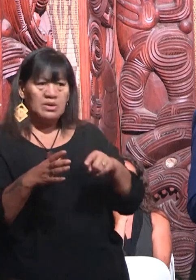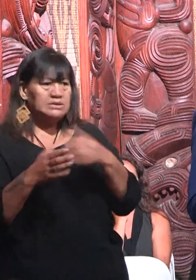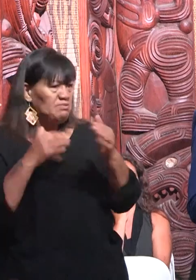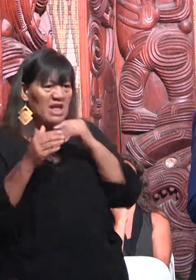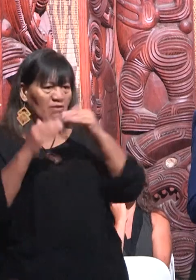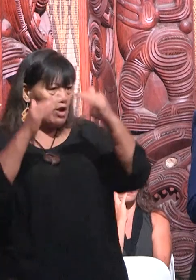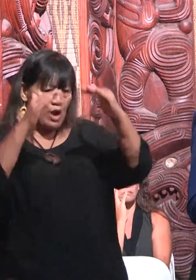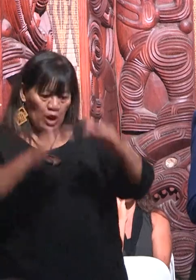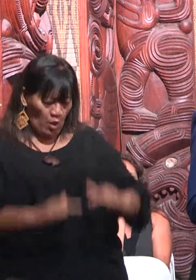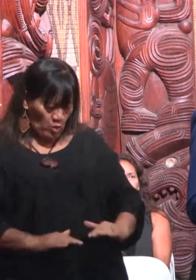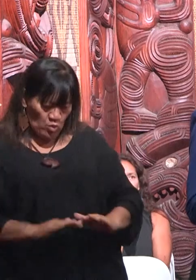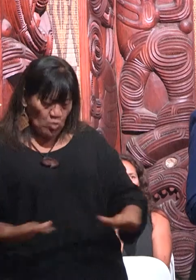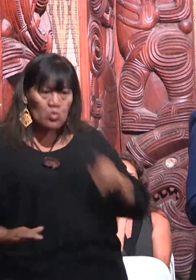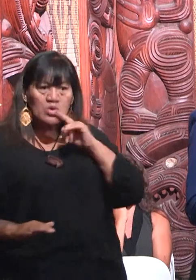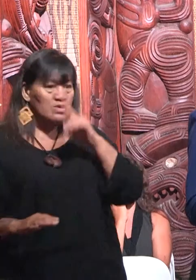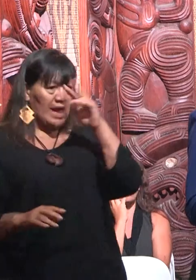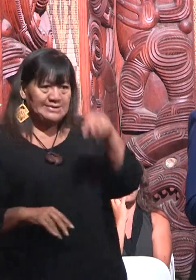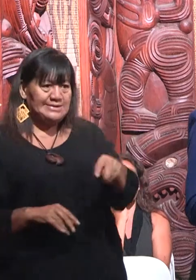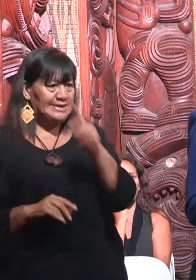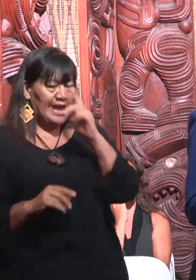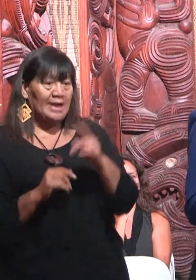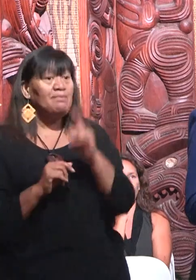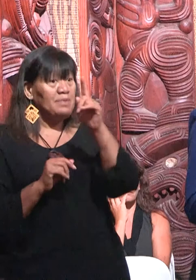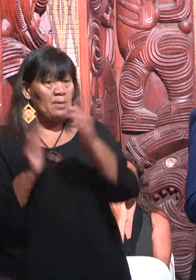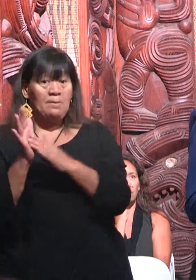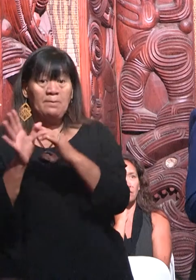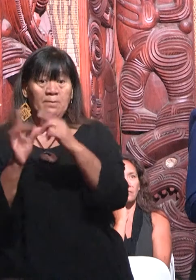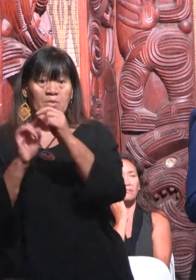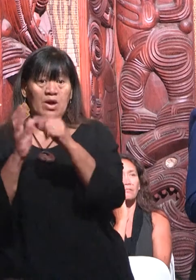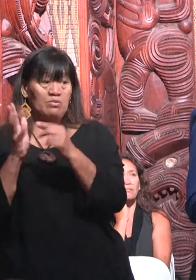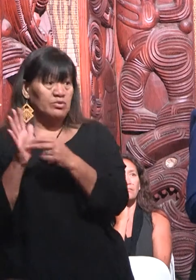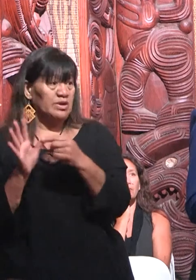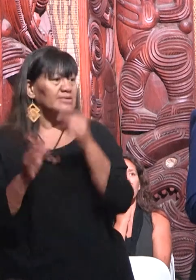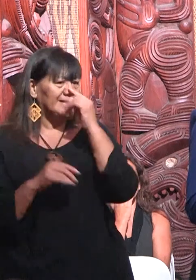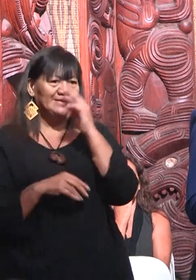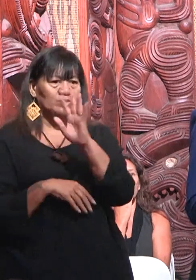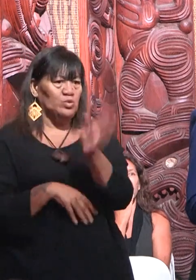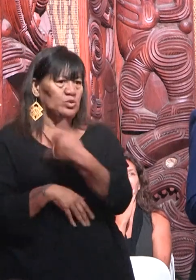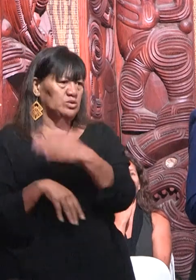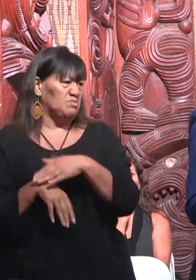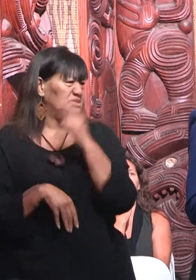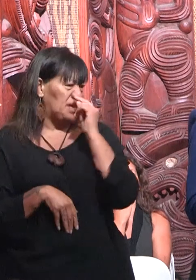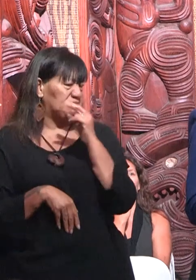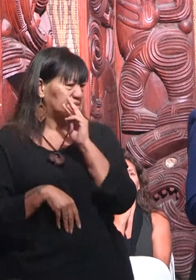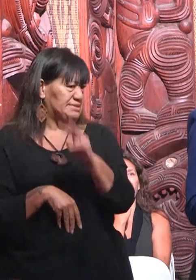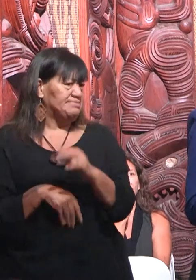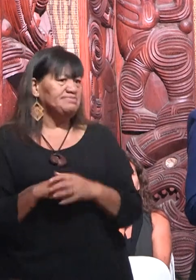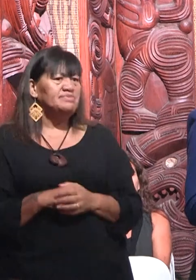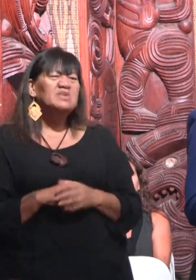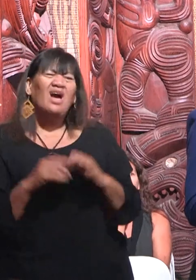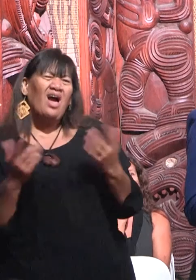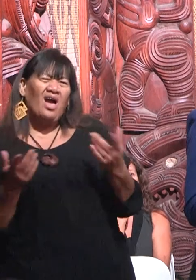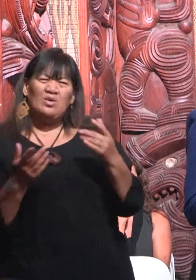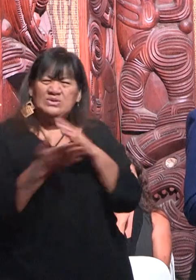at the lowest of tides. However, mapuna, you can see it all the time. Proverbs